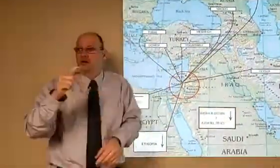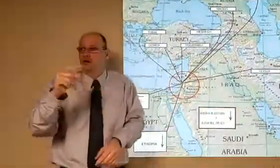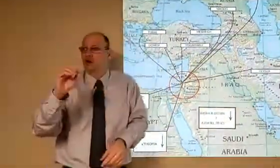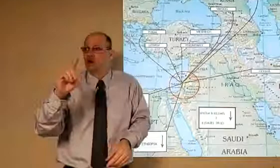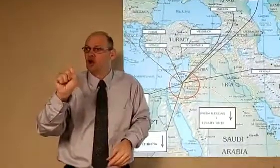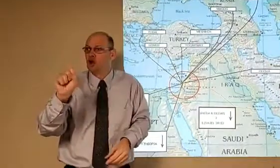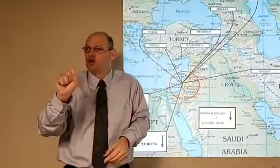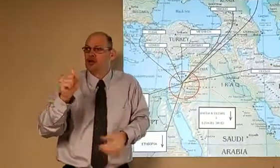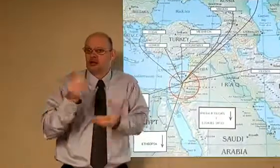so,